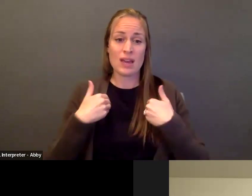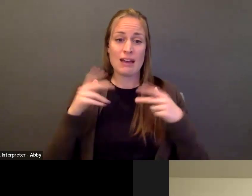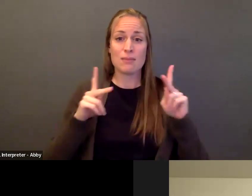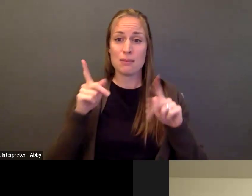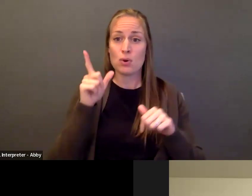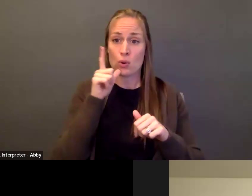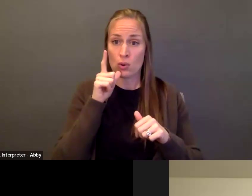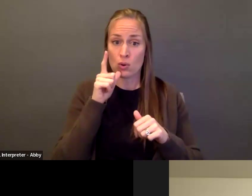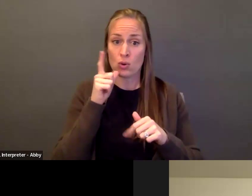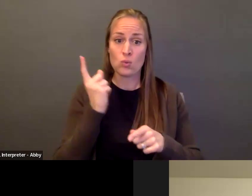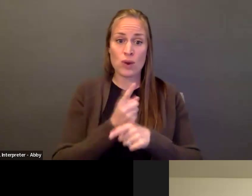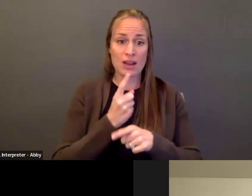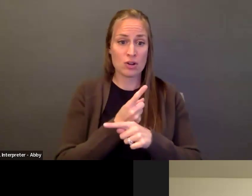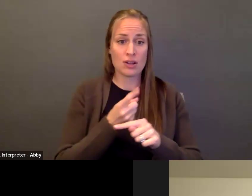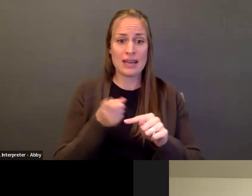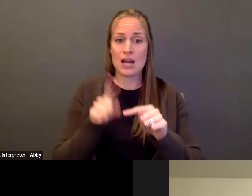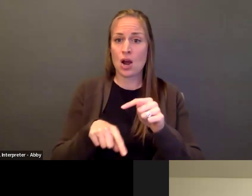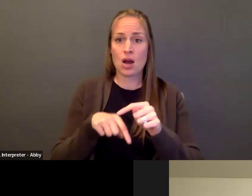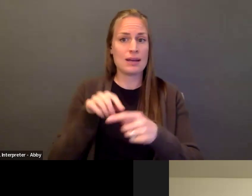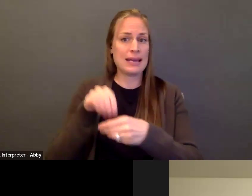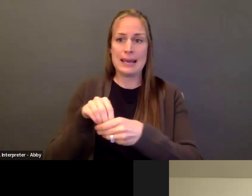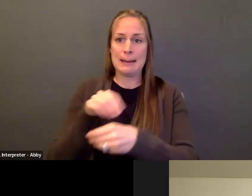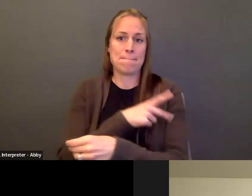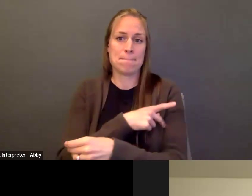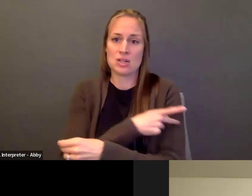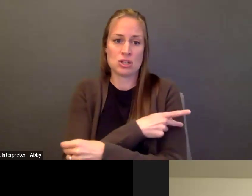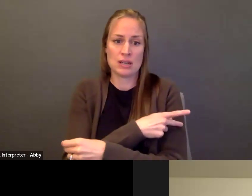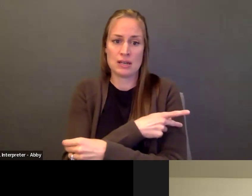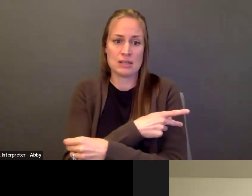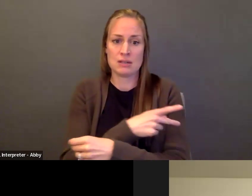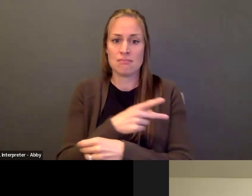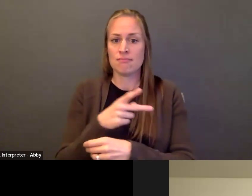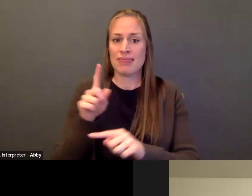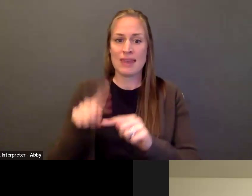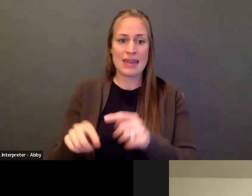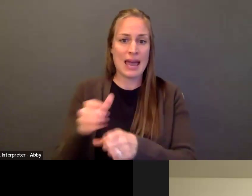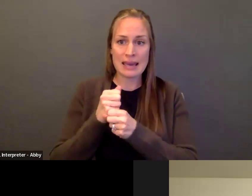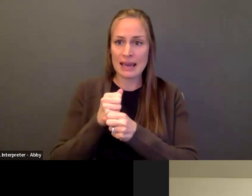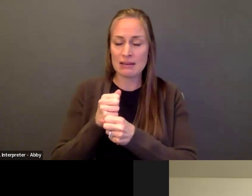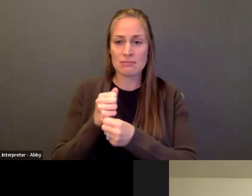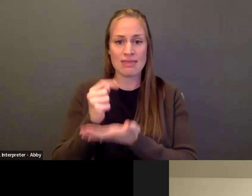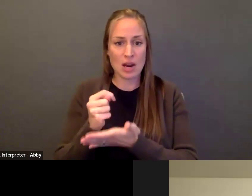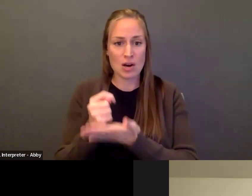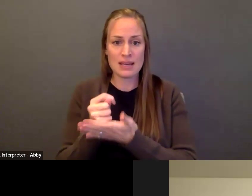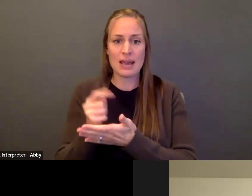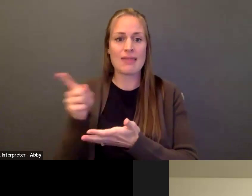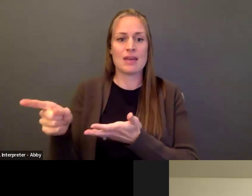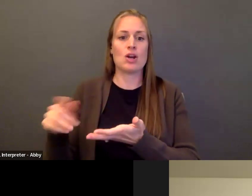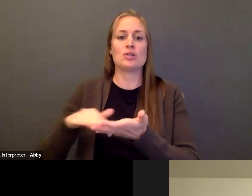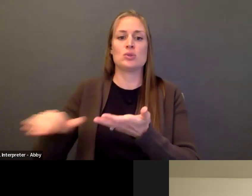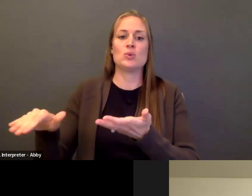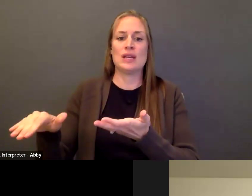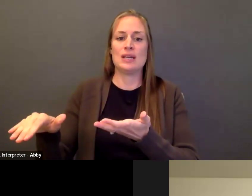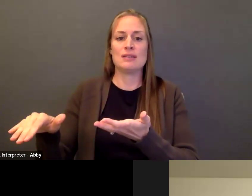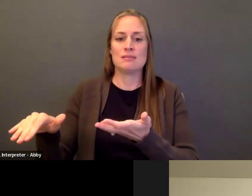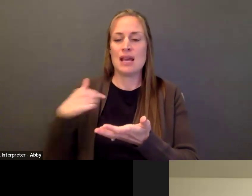cannot get into our inpatient mental health providers because they can't participate in talk therapy. So they're excluded because their needs exceed the model of care. They can't fit the clip. We deny